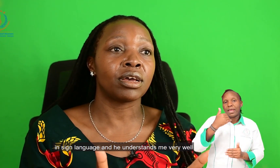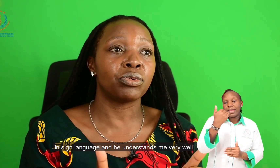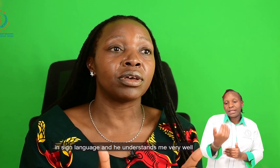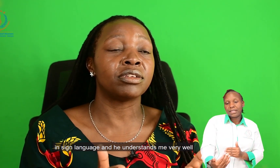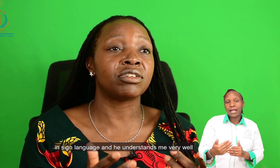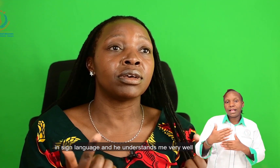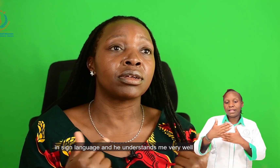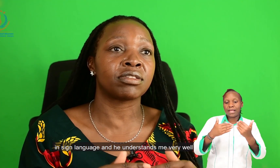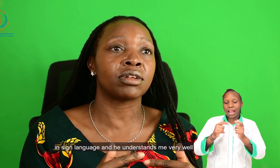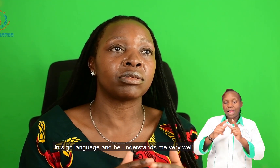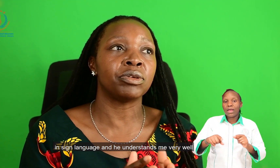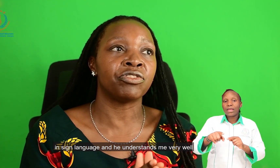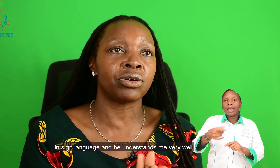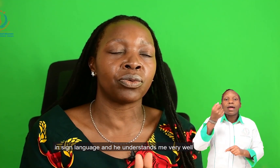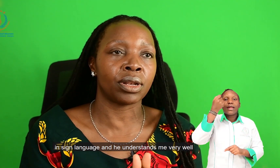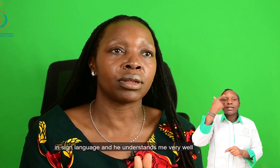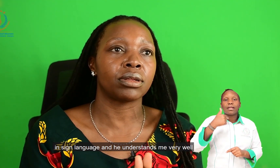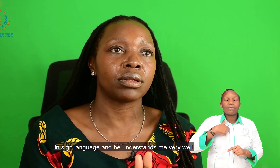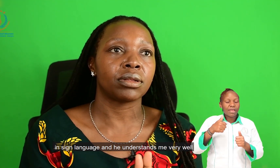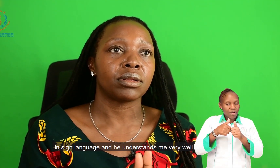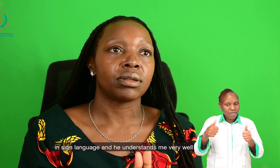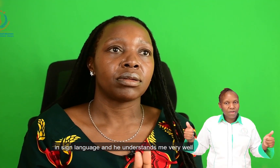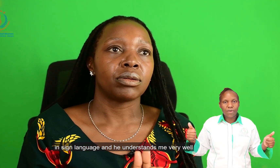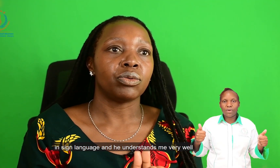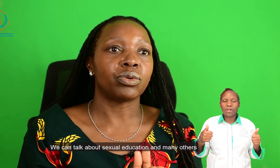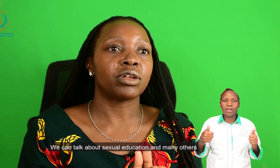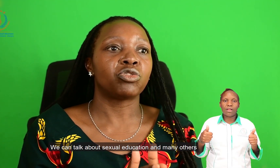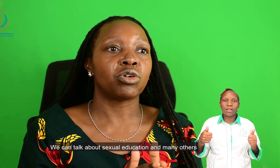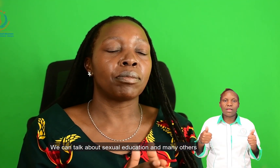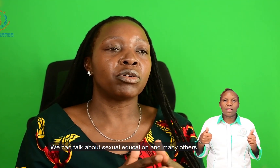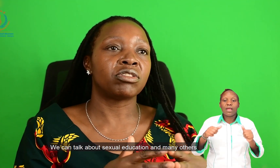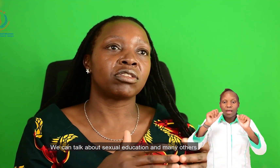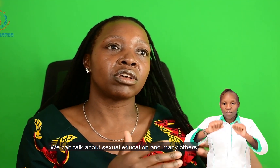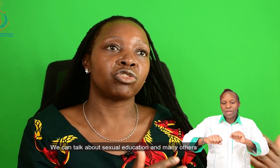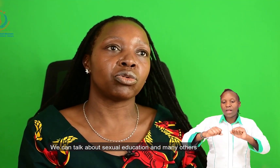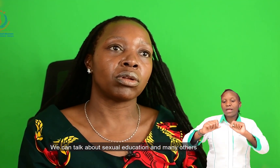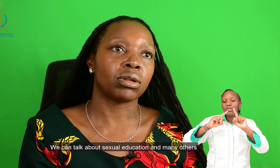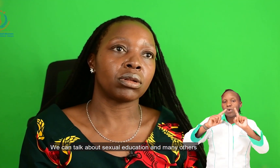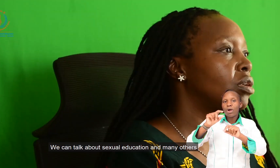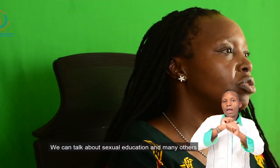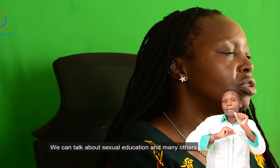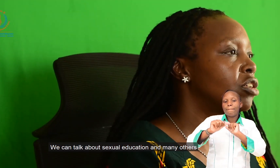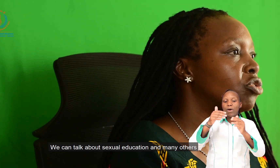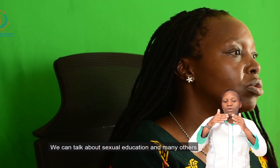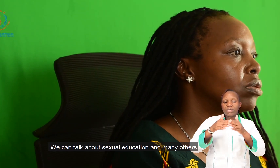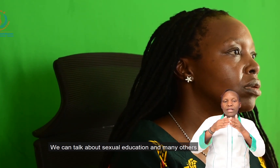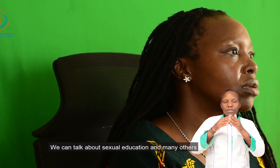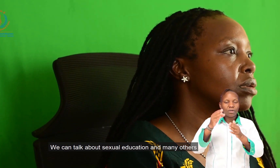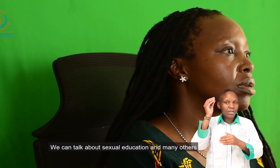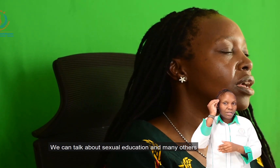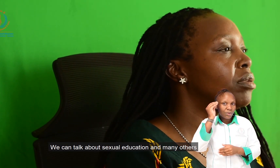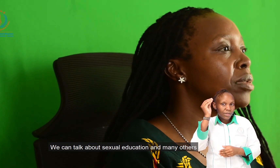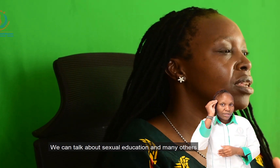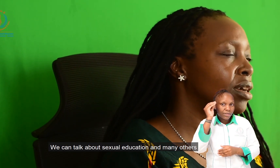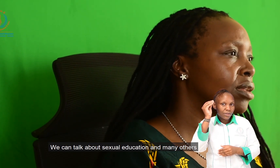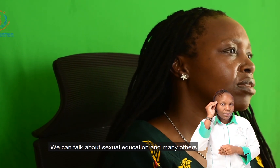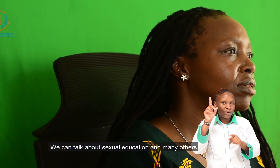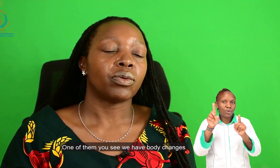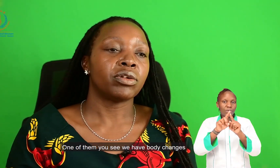language, and she understands me very well. We can talk about sexual education and many others. One of